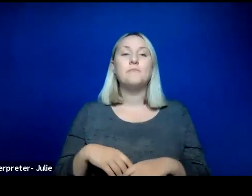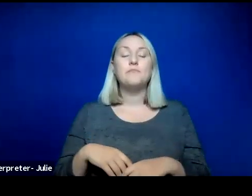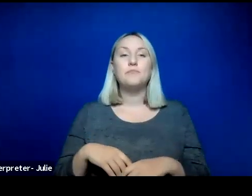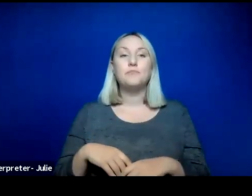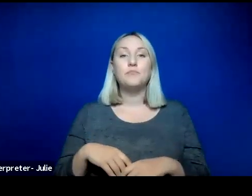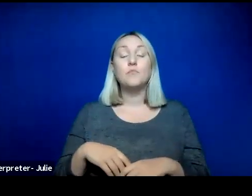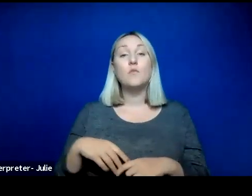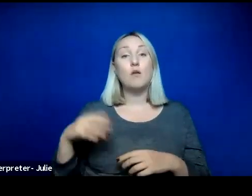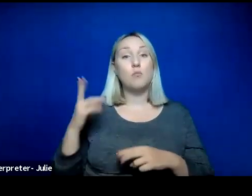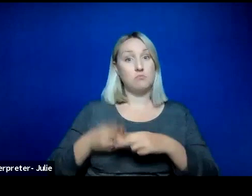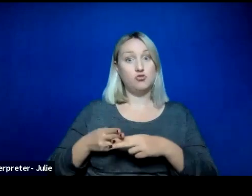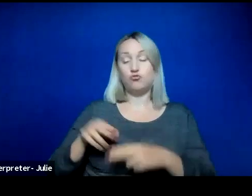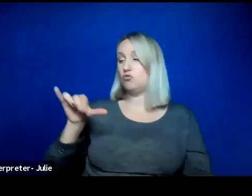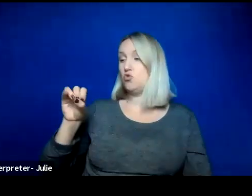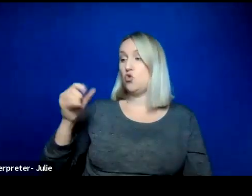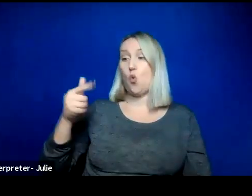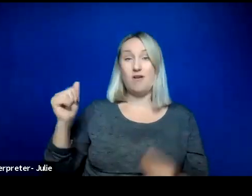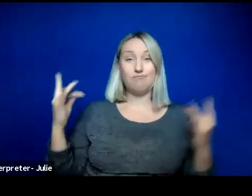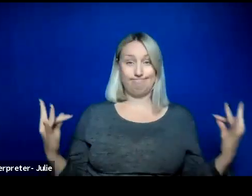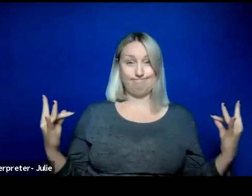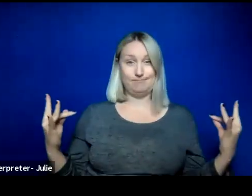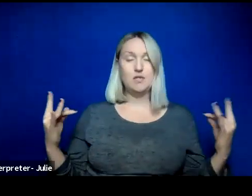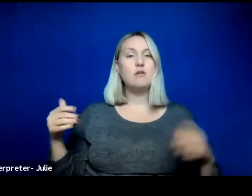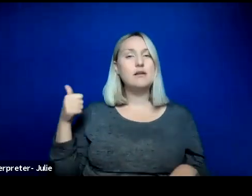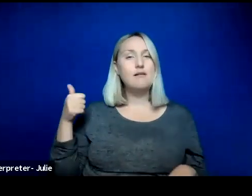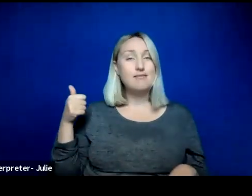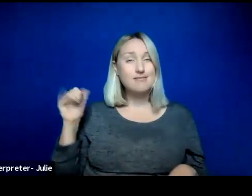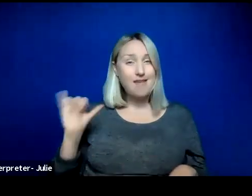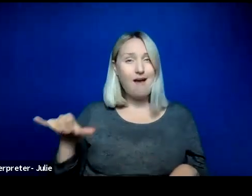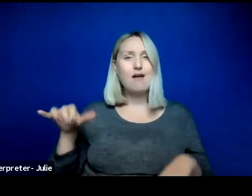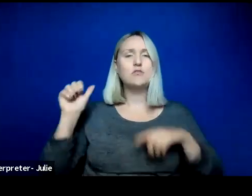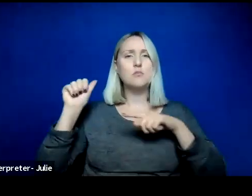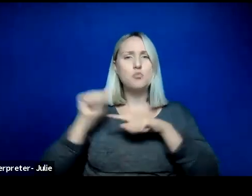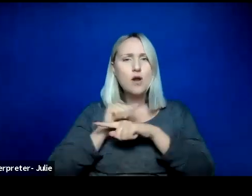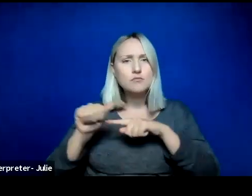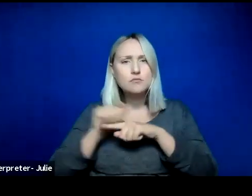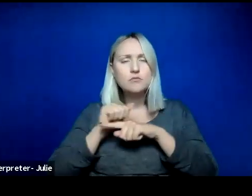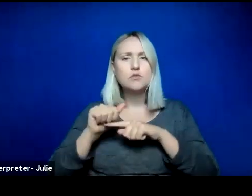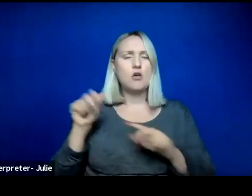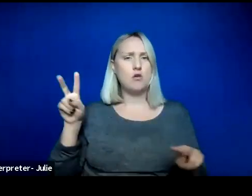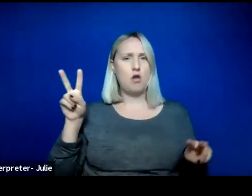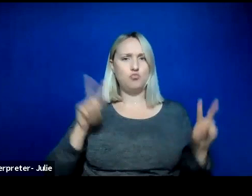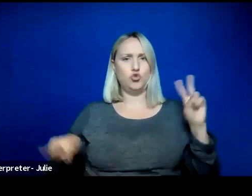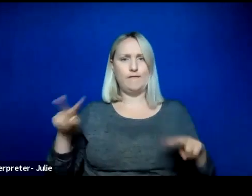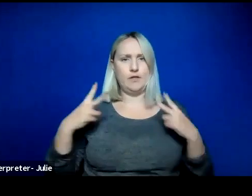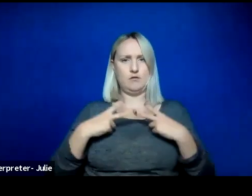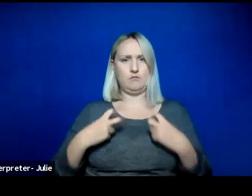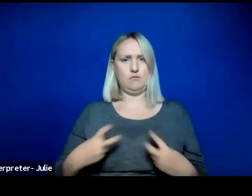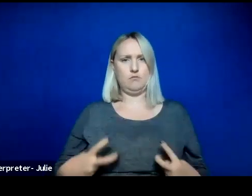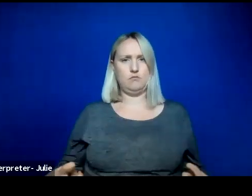that yoga is in and of itself the practice of observing what